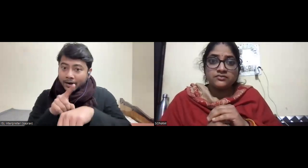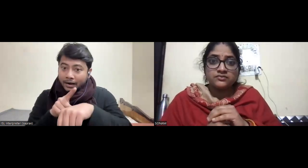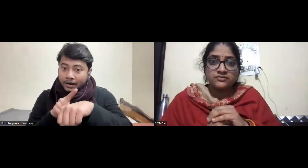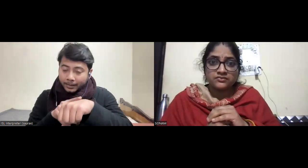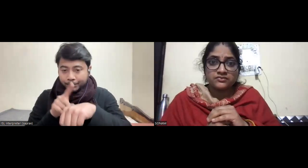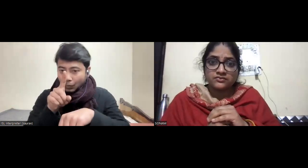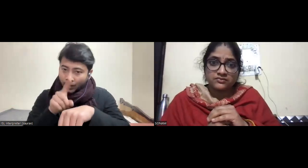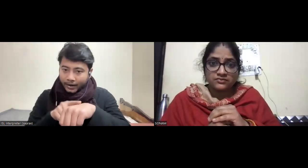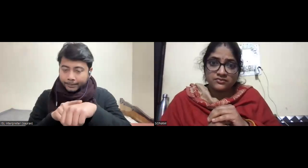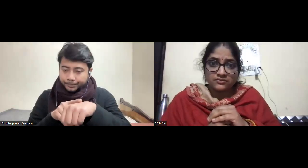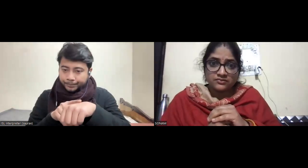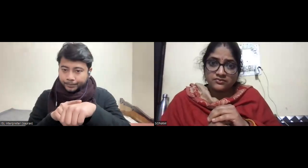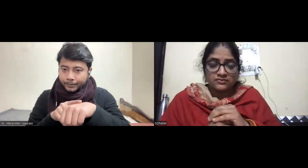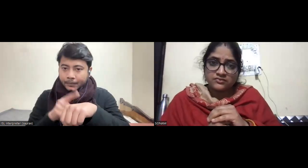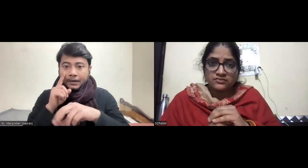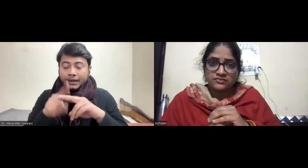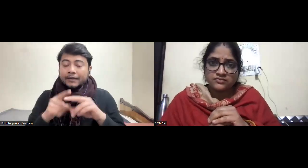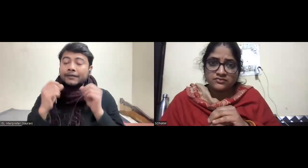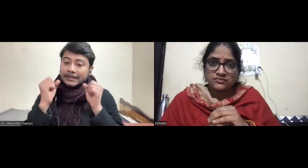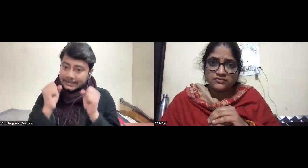In one sitting, finish 108.